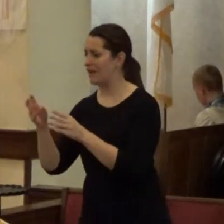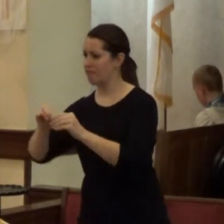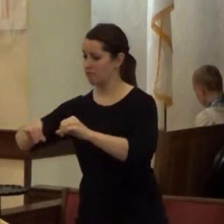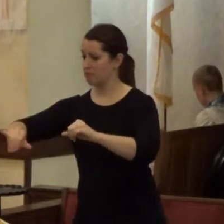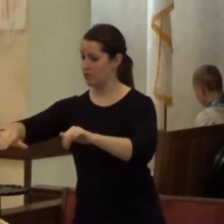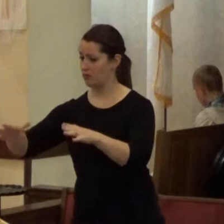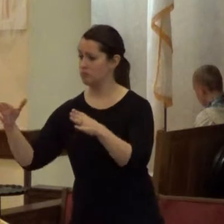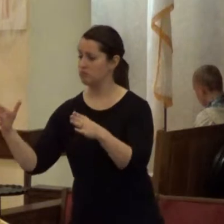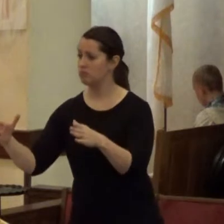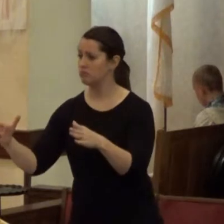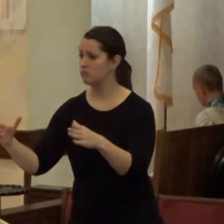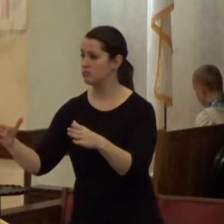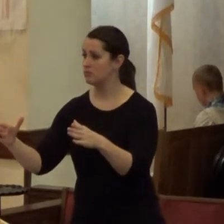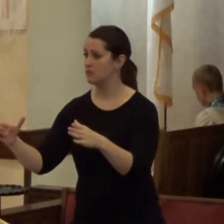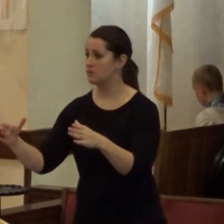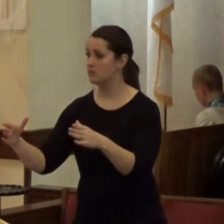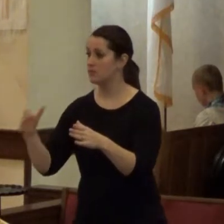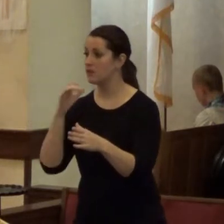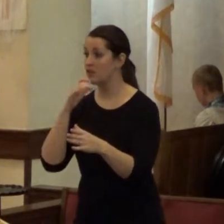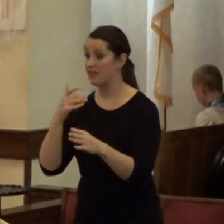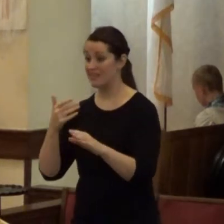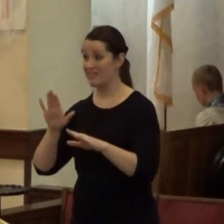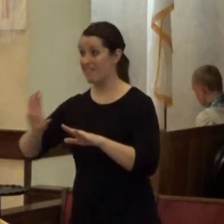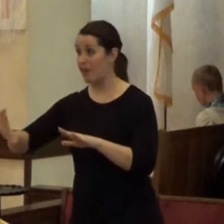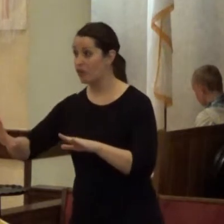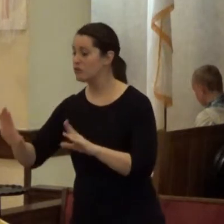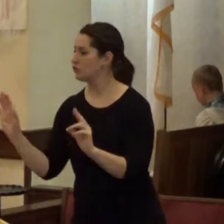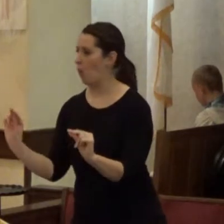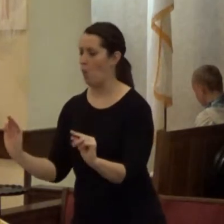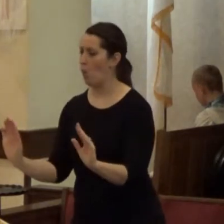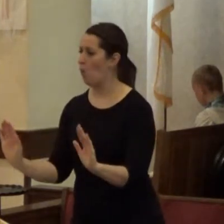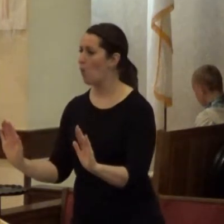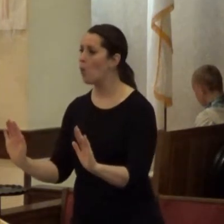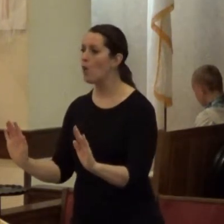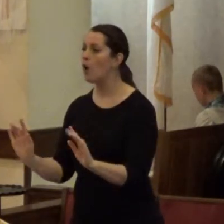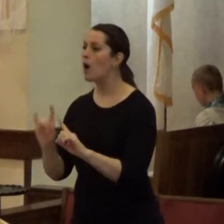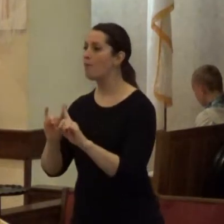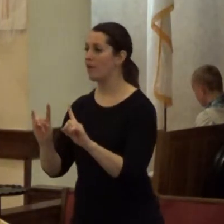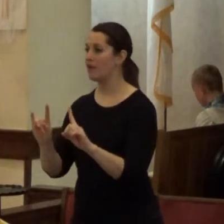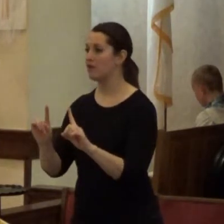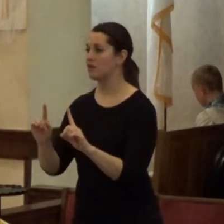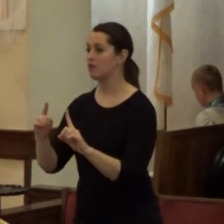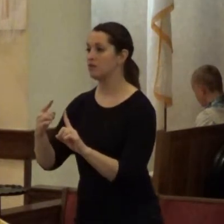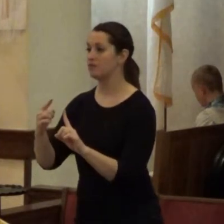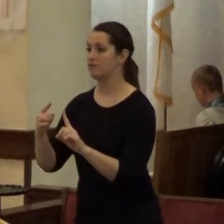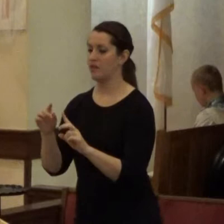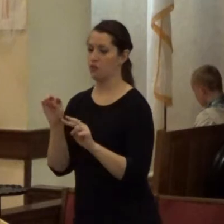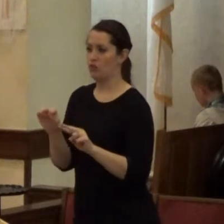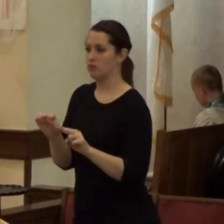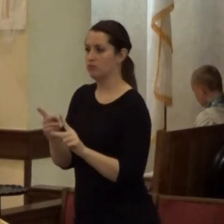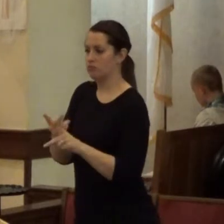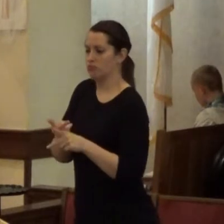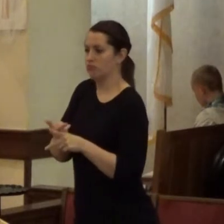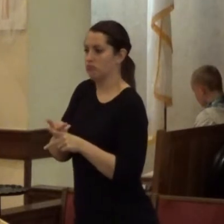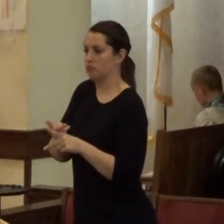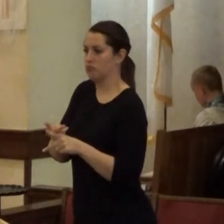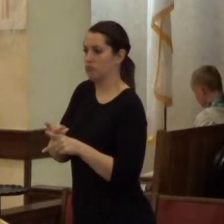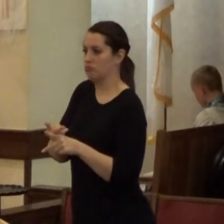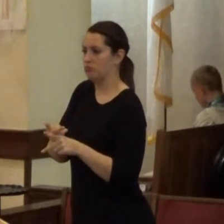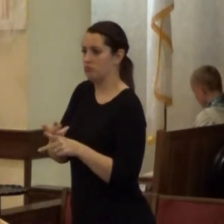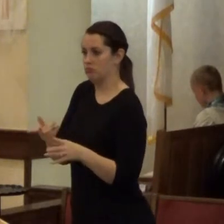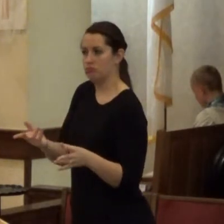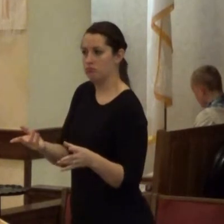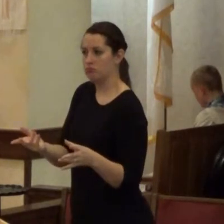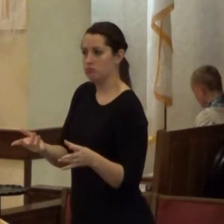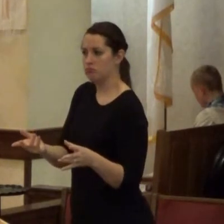land not to own, but simply to tend, to take care